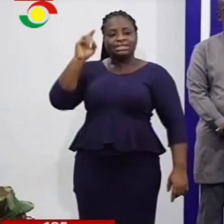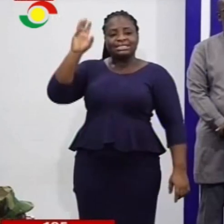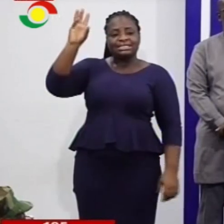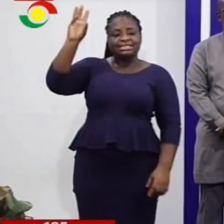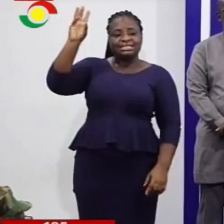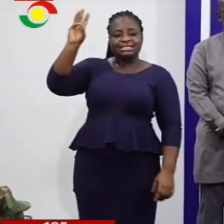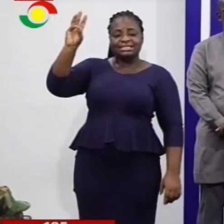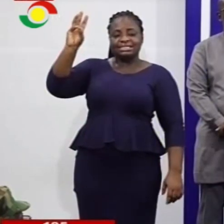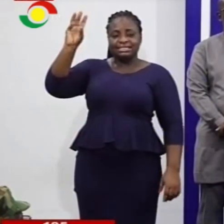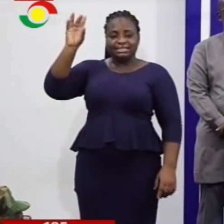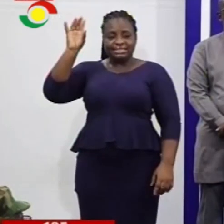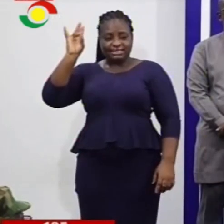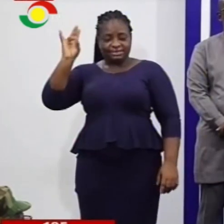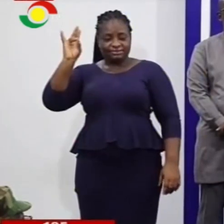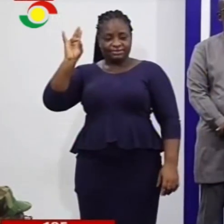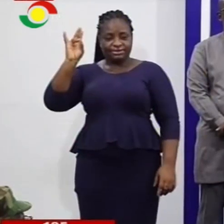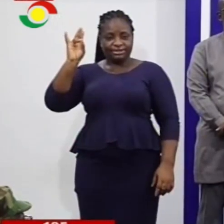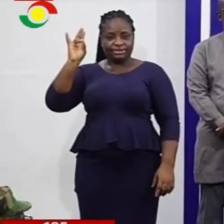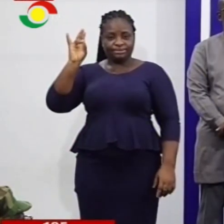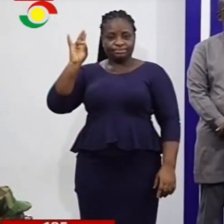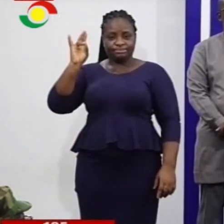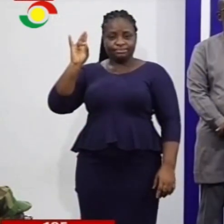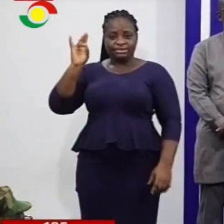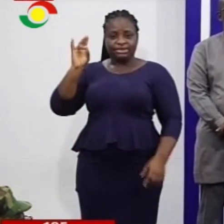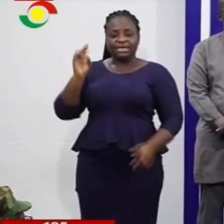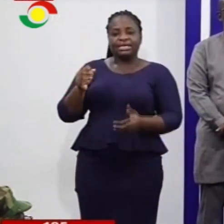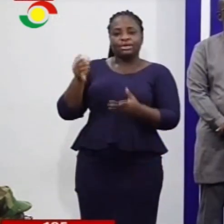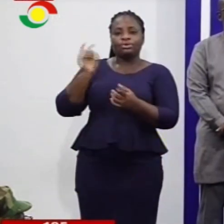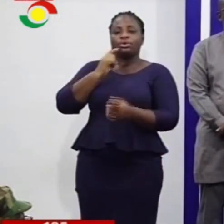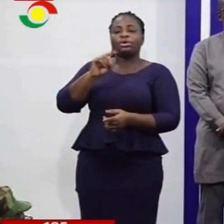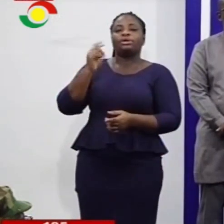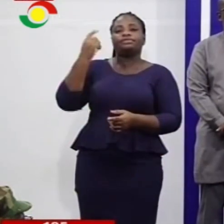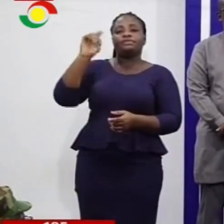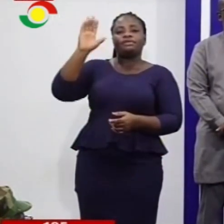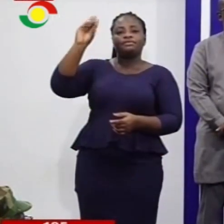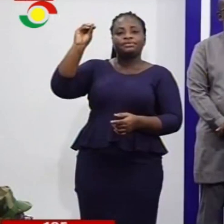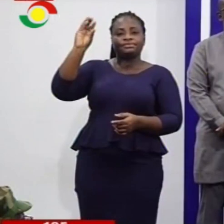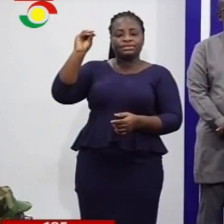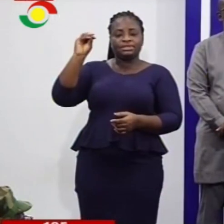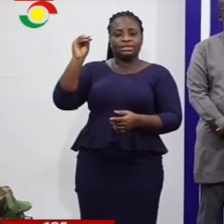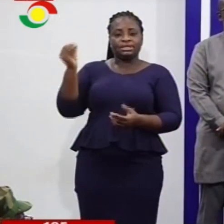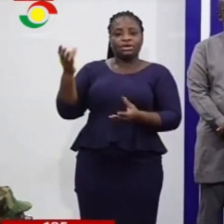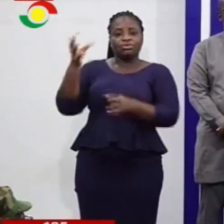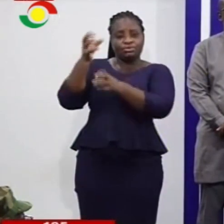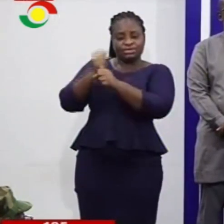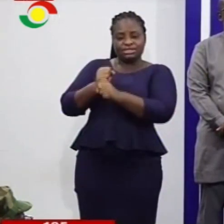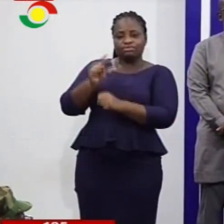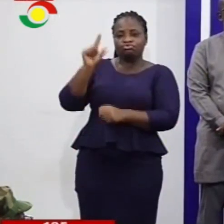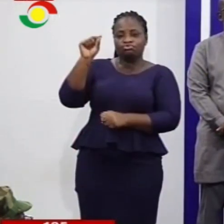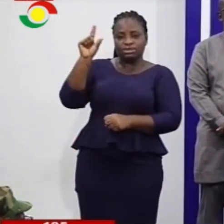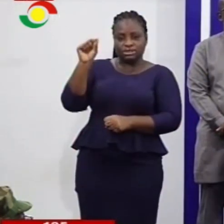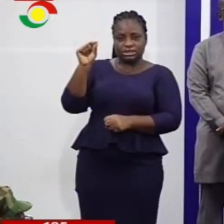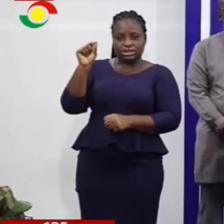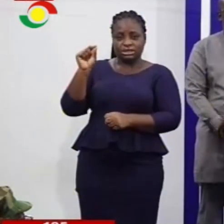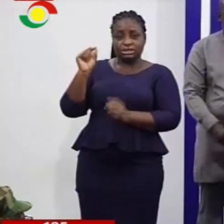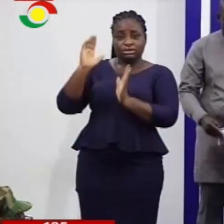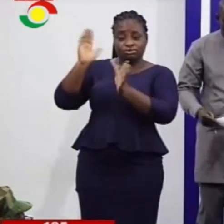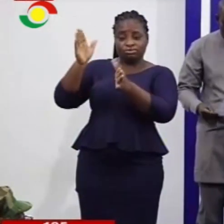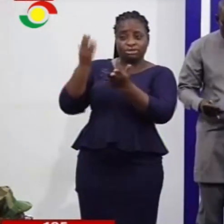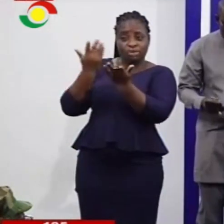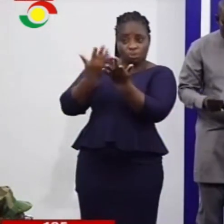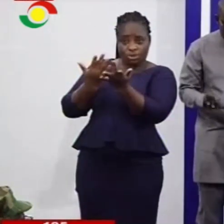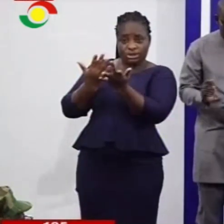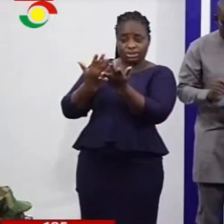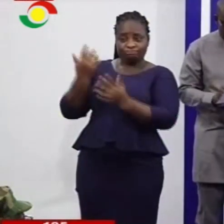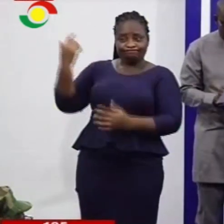67. Then we ordered for 50. Out of the 50, I received 20, and the rest are waiting airlift